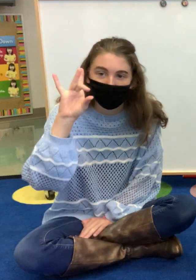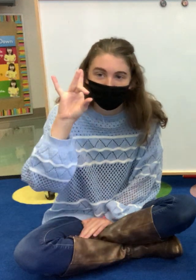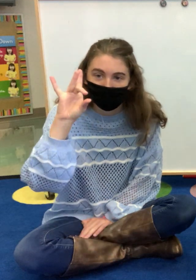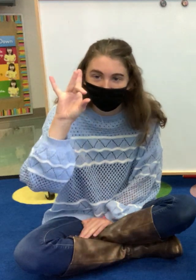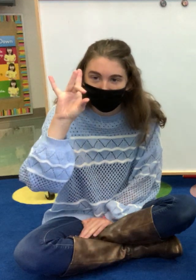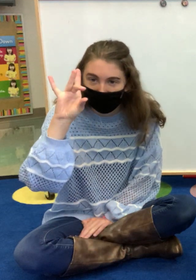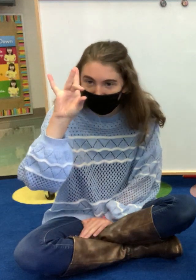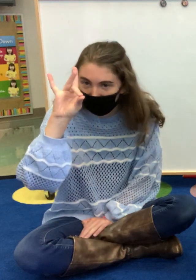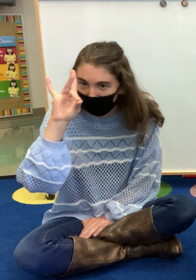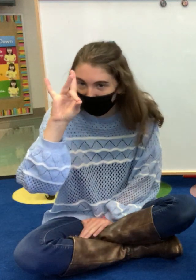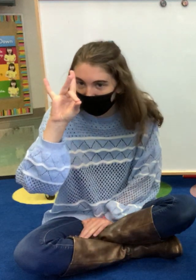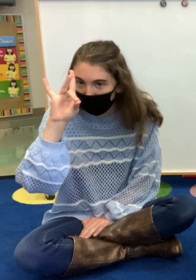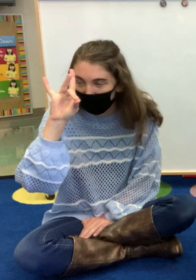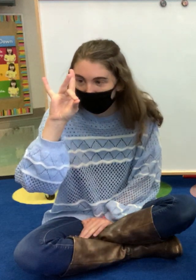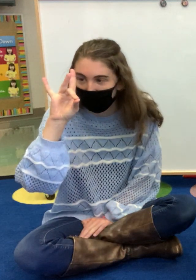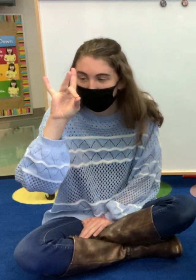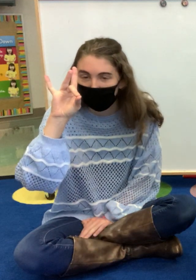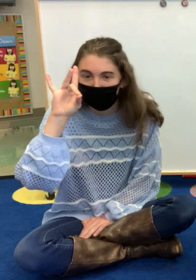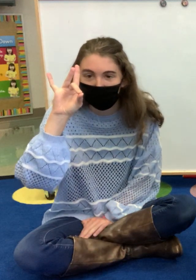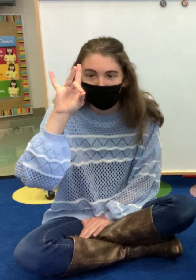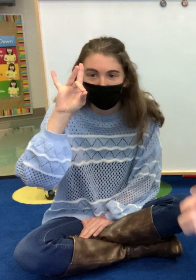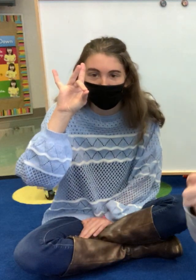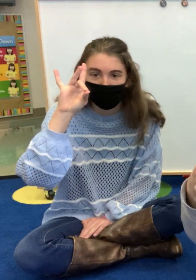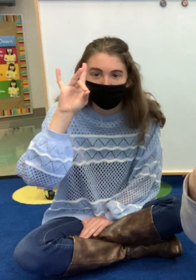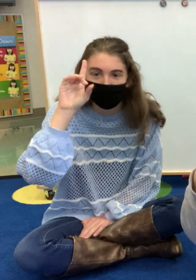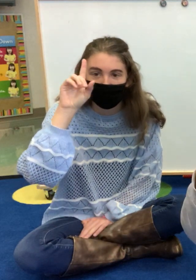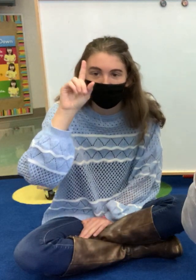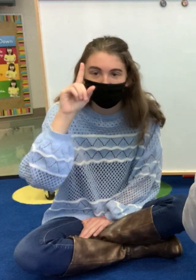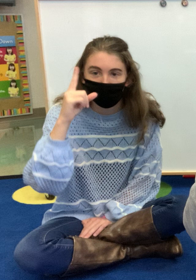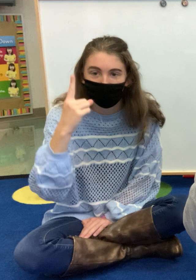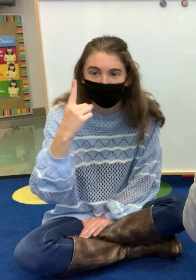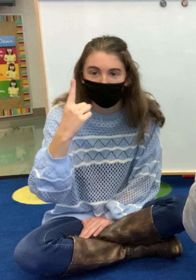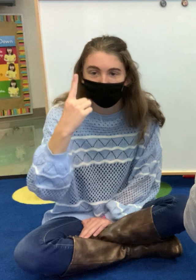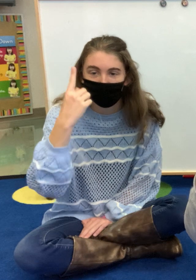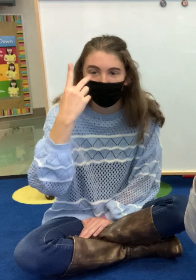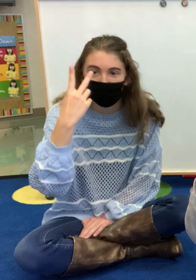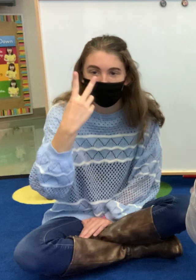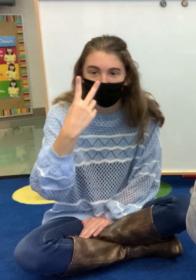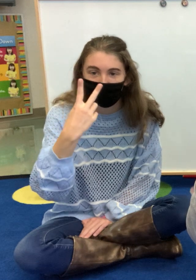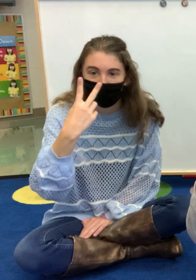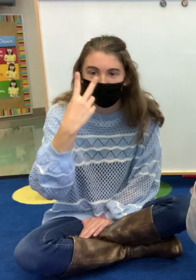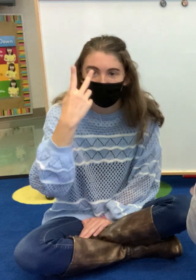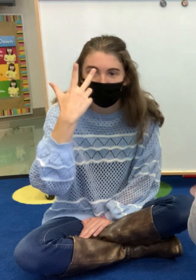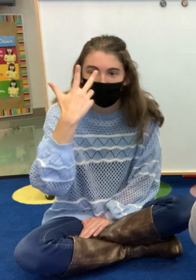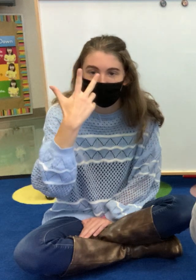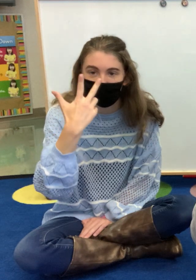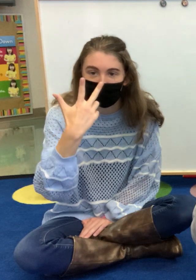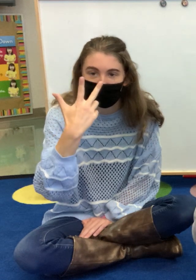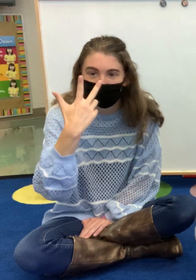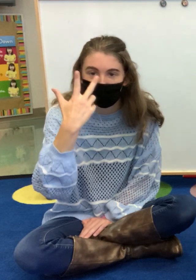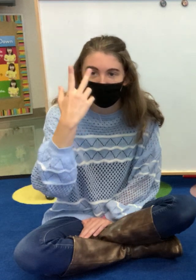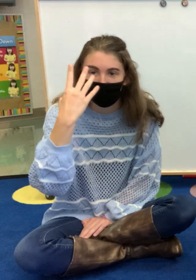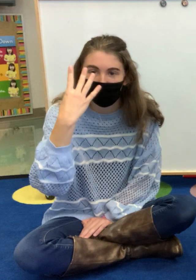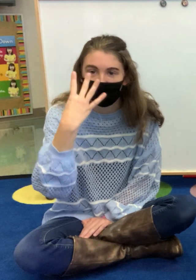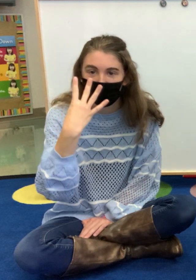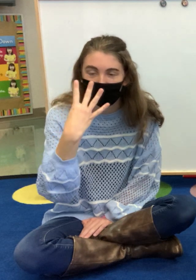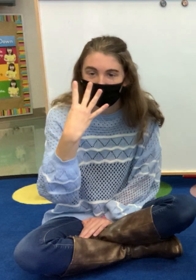How many frogs do you see? Let's count. One, two,